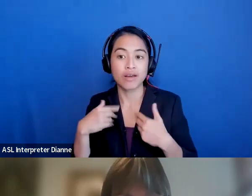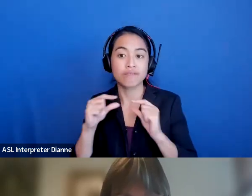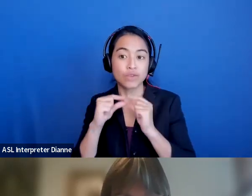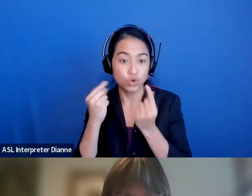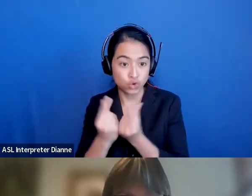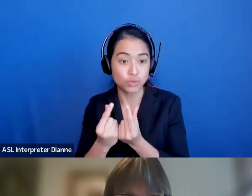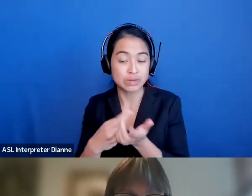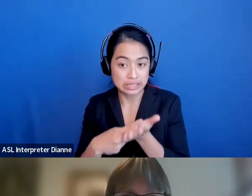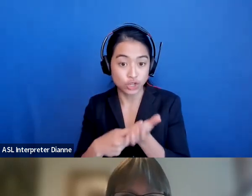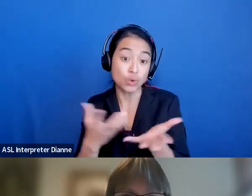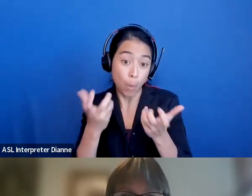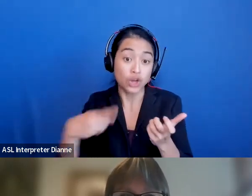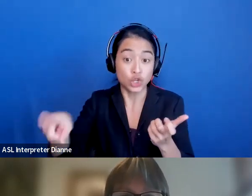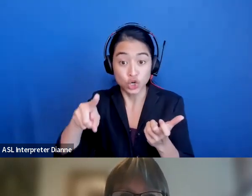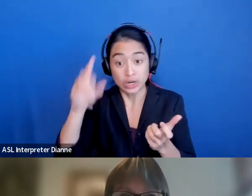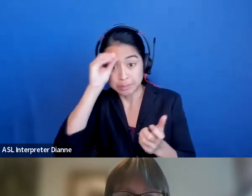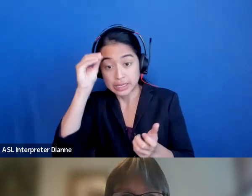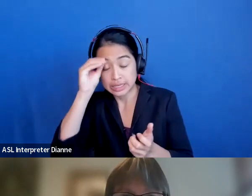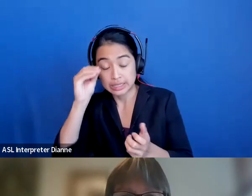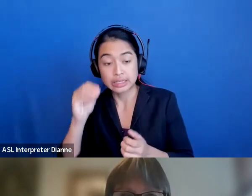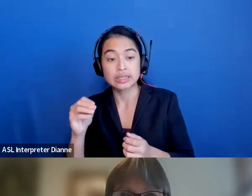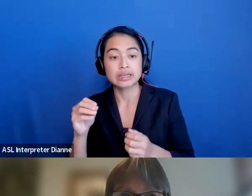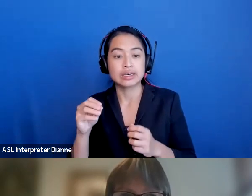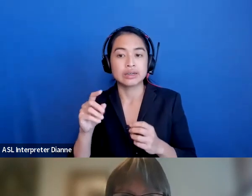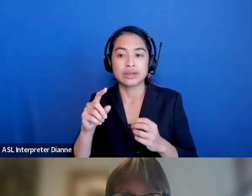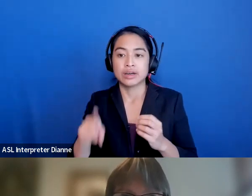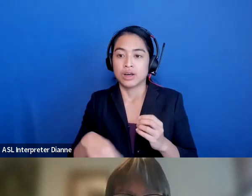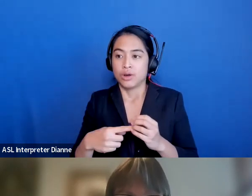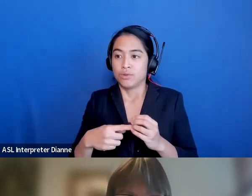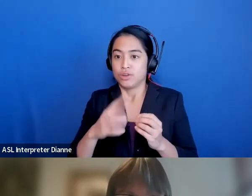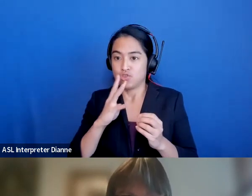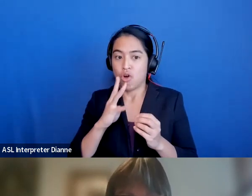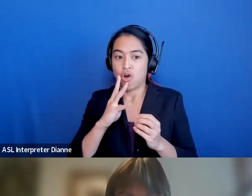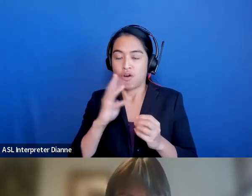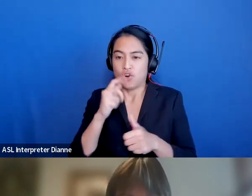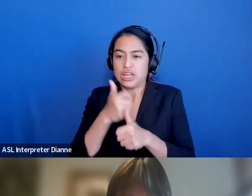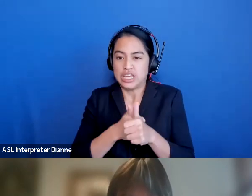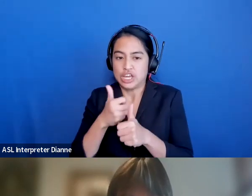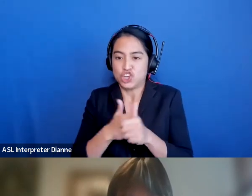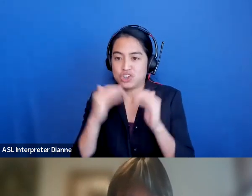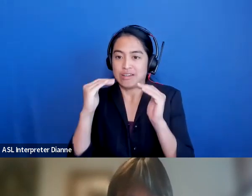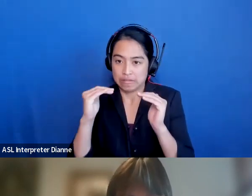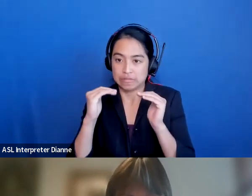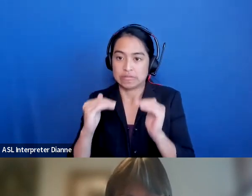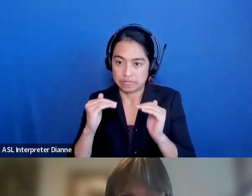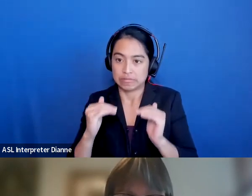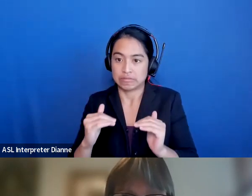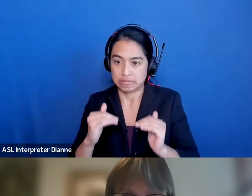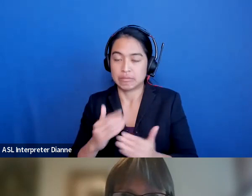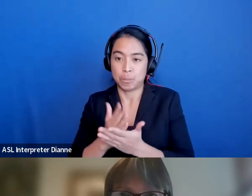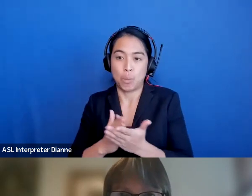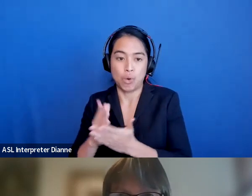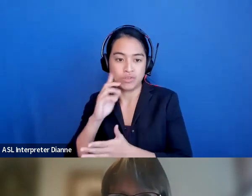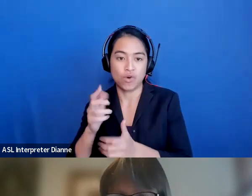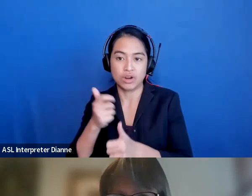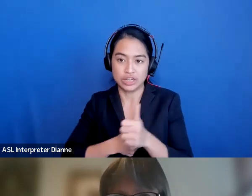We want your input when we talk through each of the next parts of the assessment